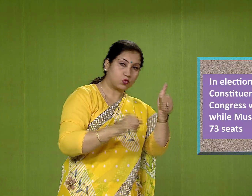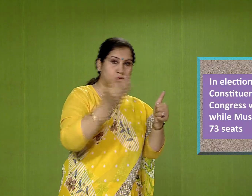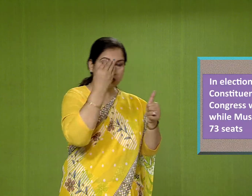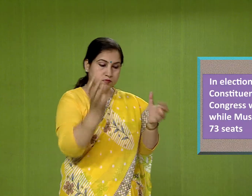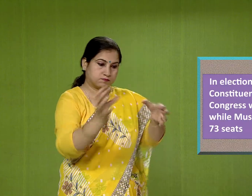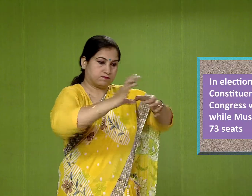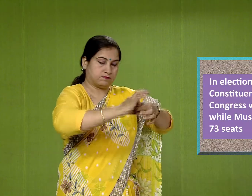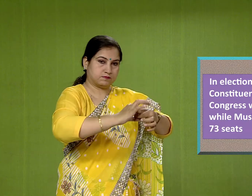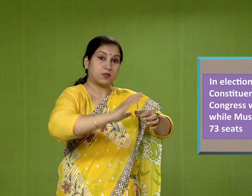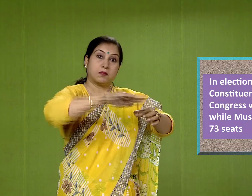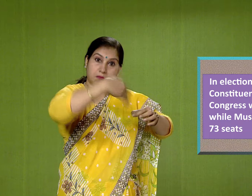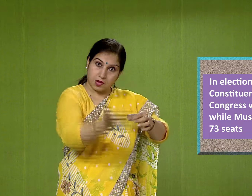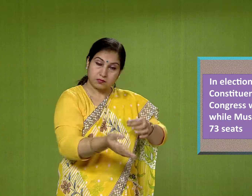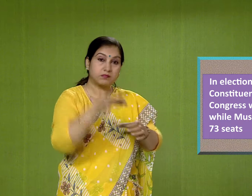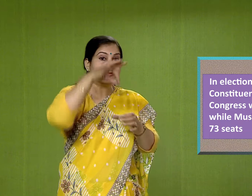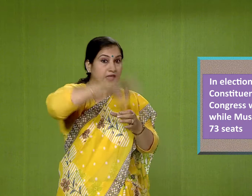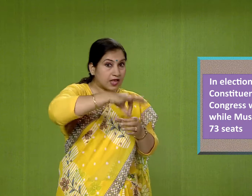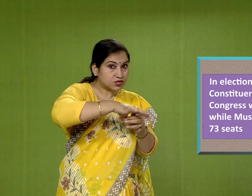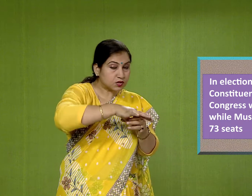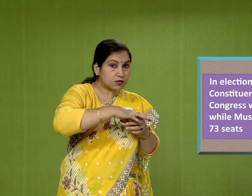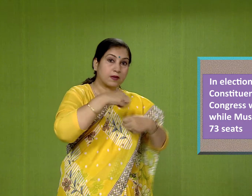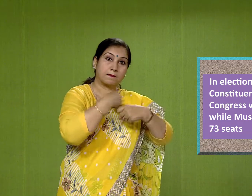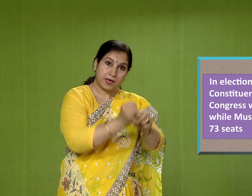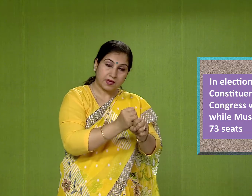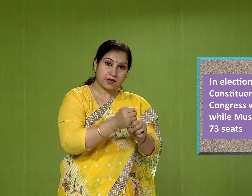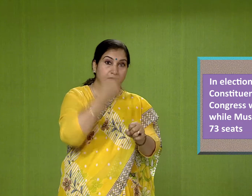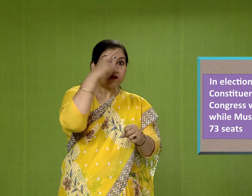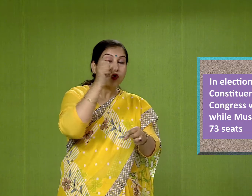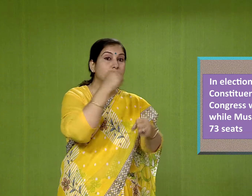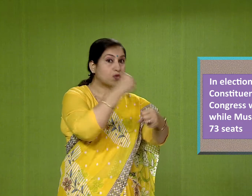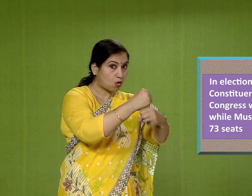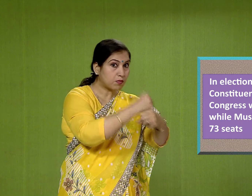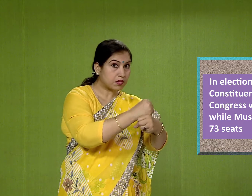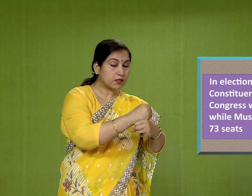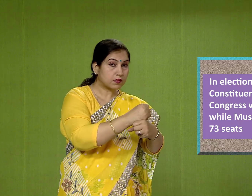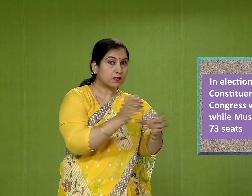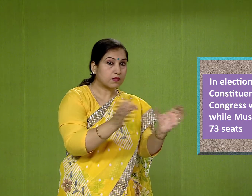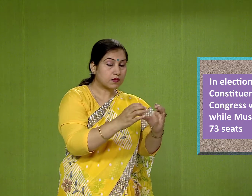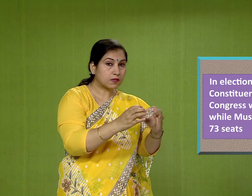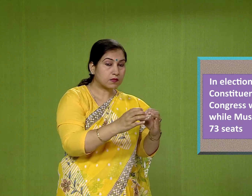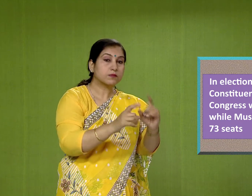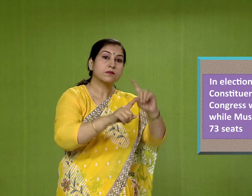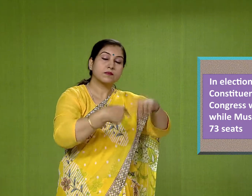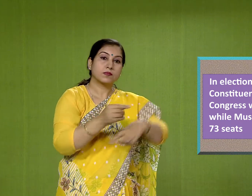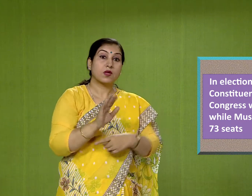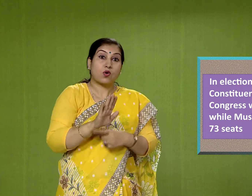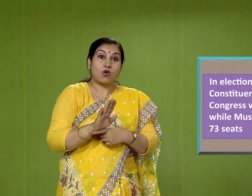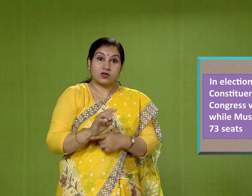Later, elections were held for Constituent Assembly, in which Congress won